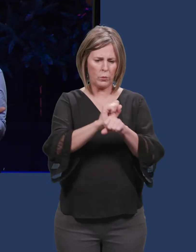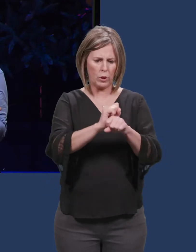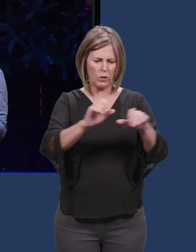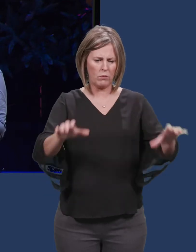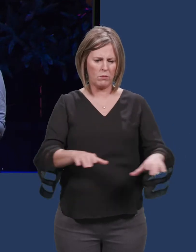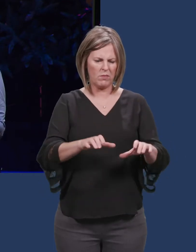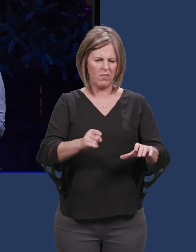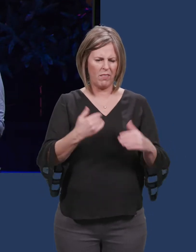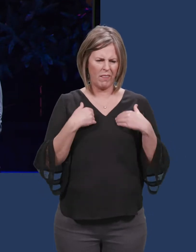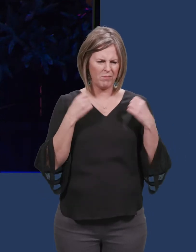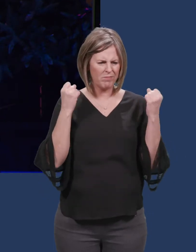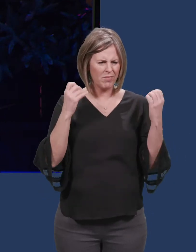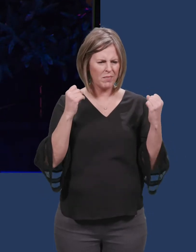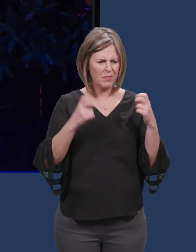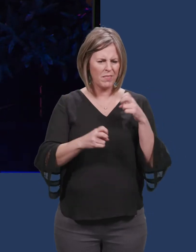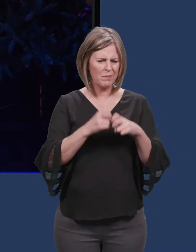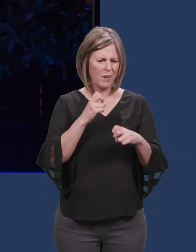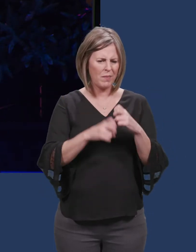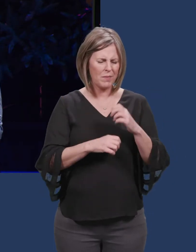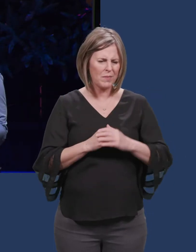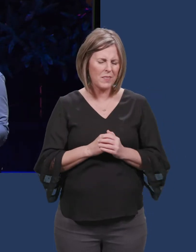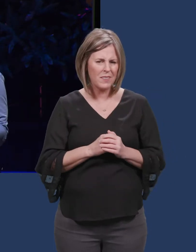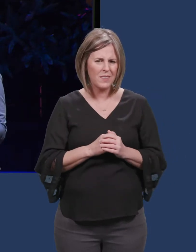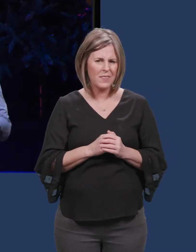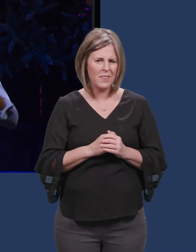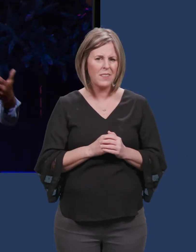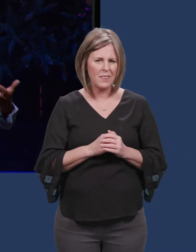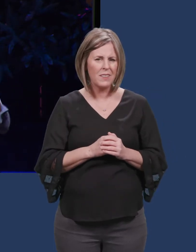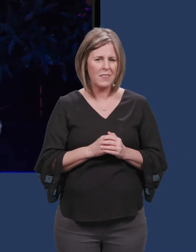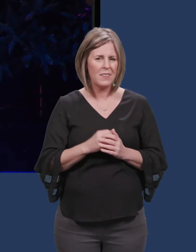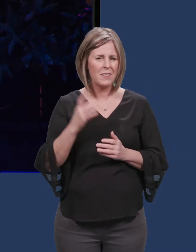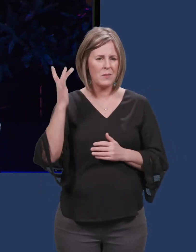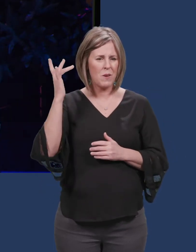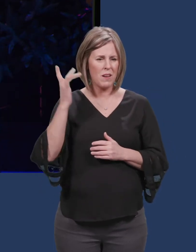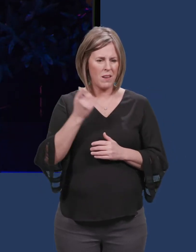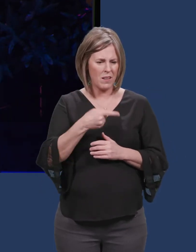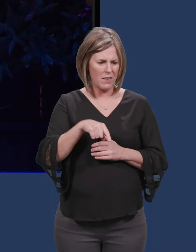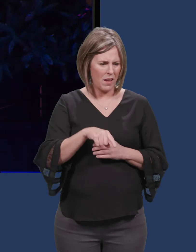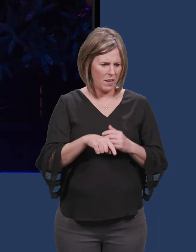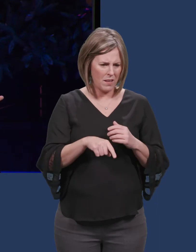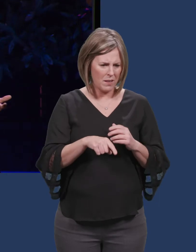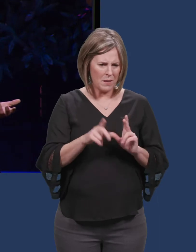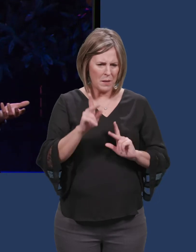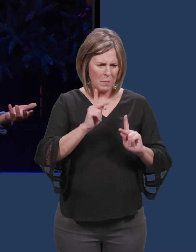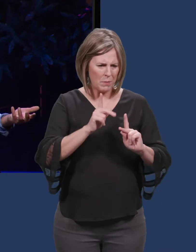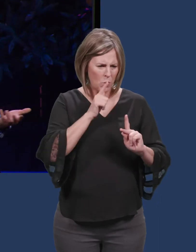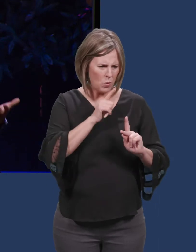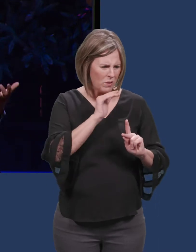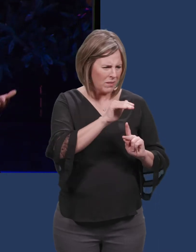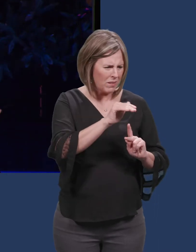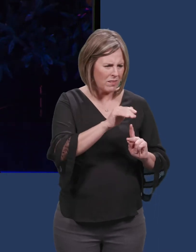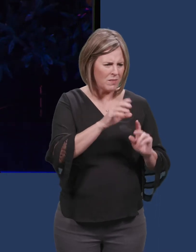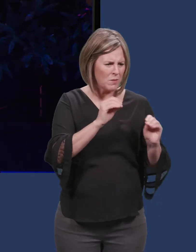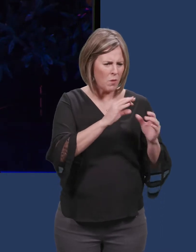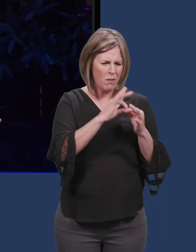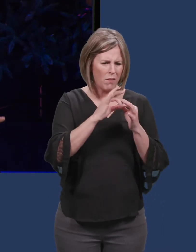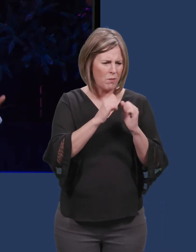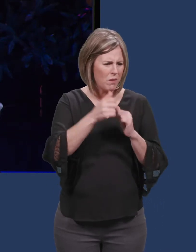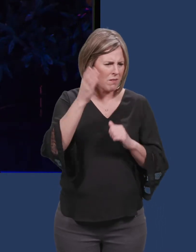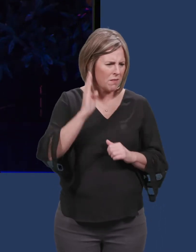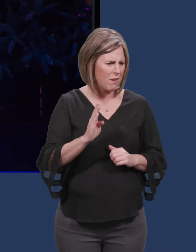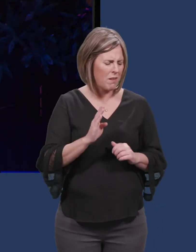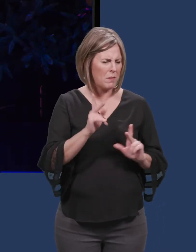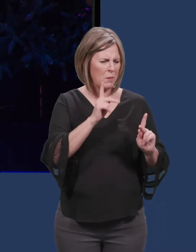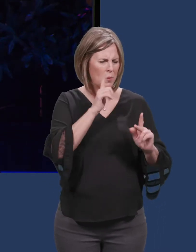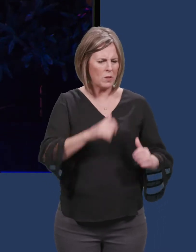most problems, because they're reaching people who are far from God, reaching people who have messy lives.